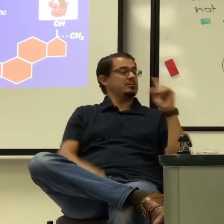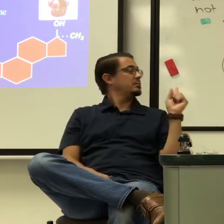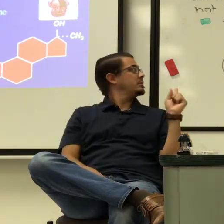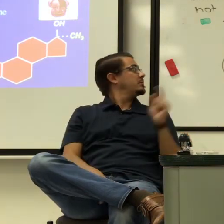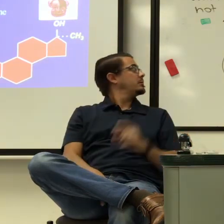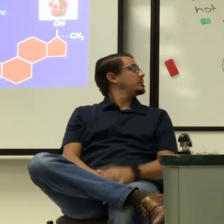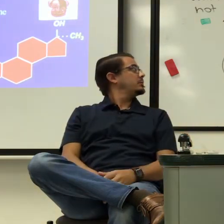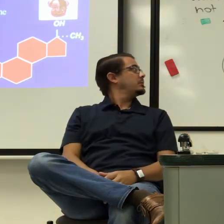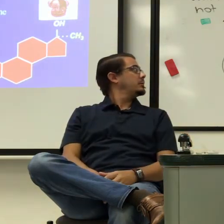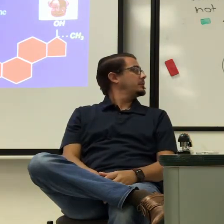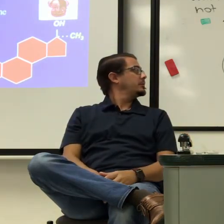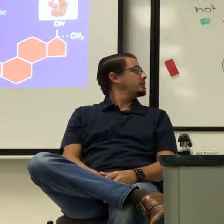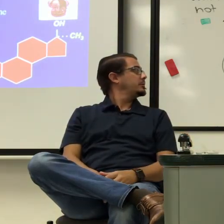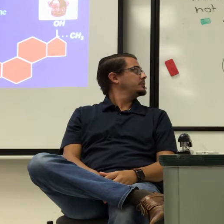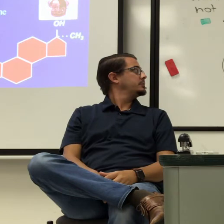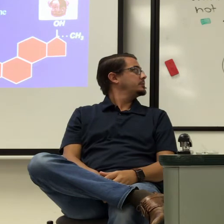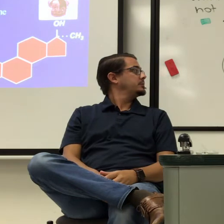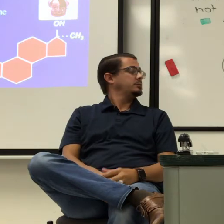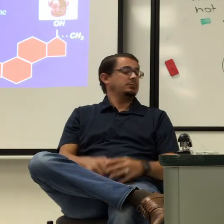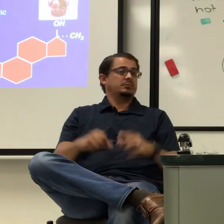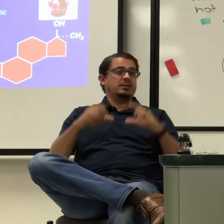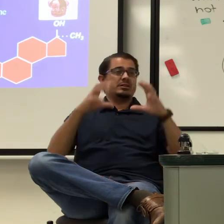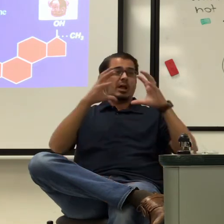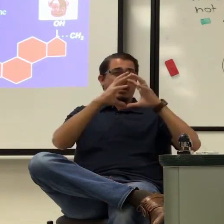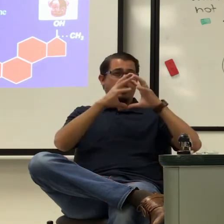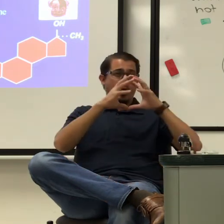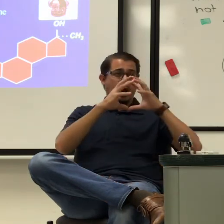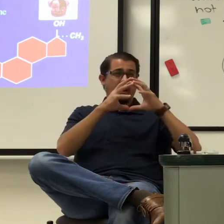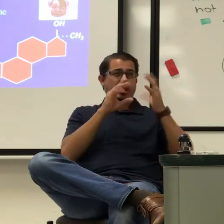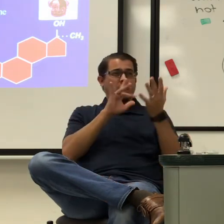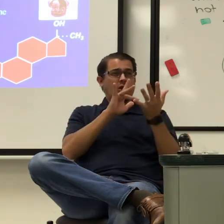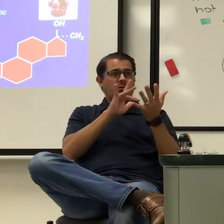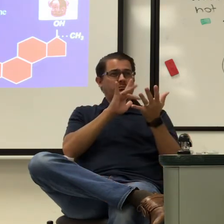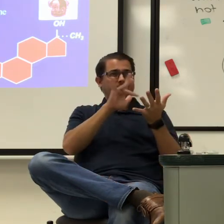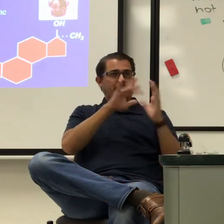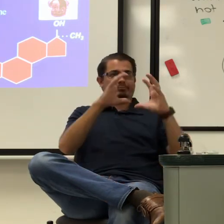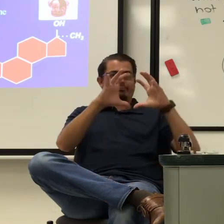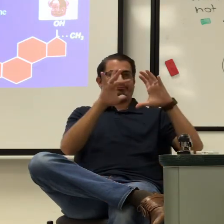membrane, here's the nucleus. You can have a receptor